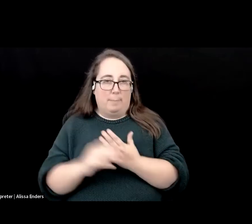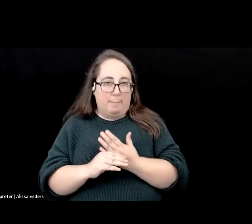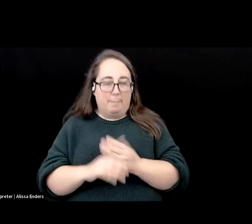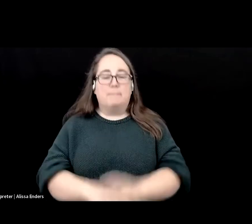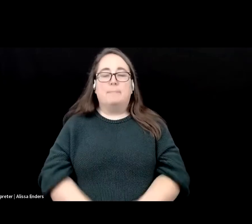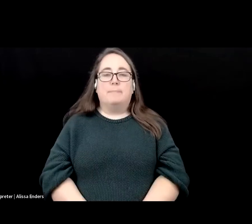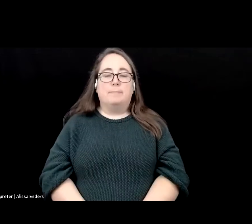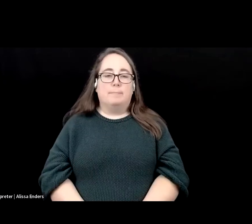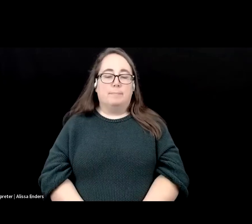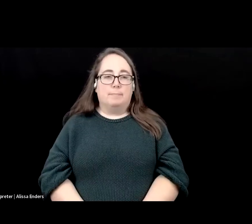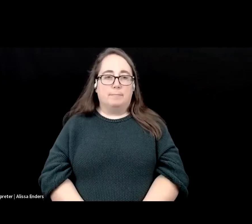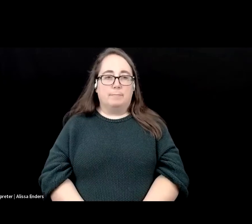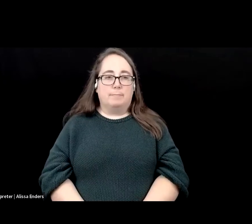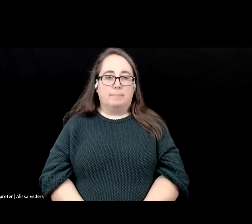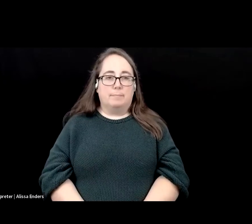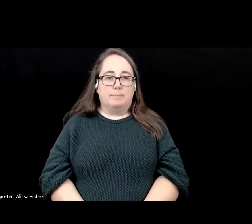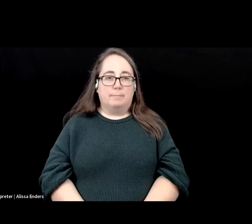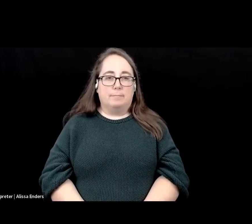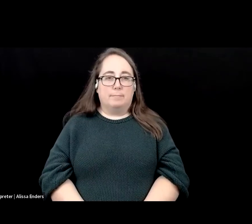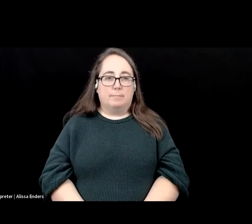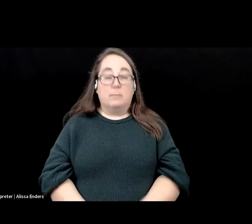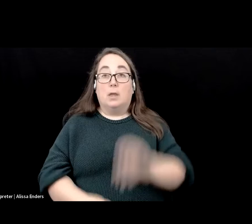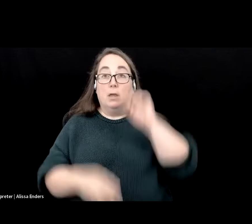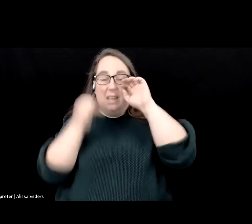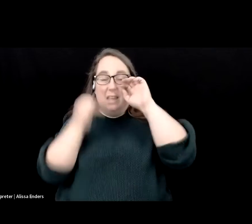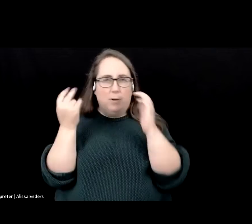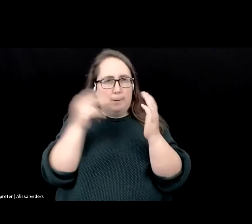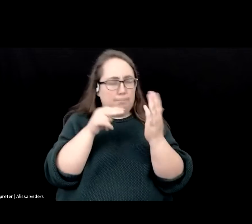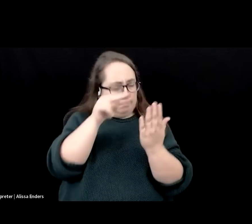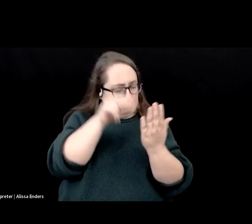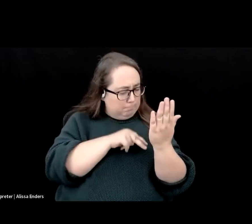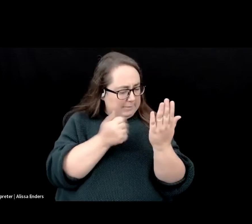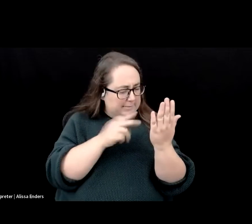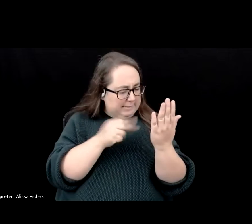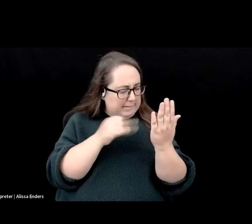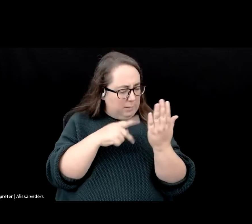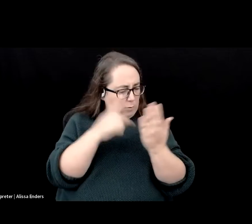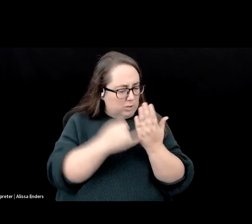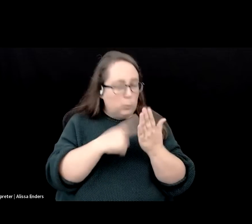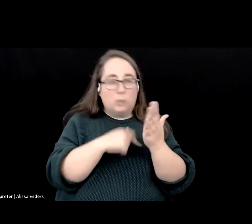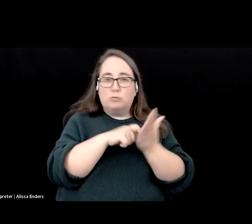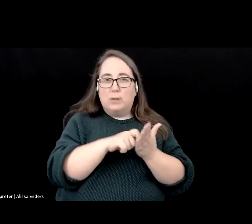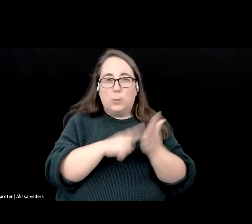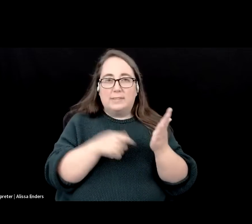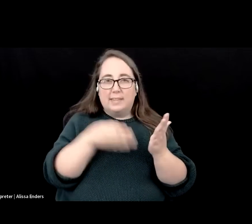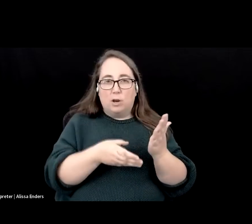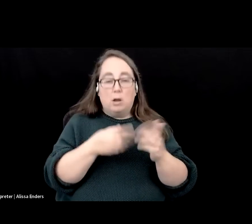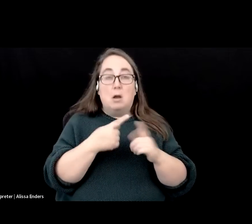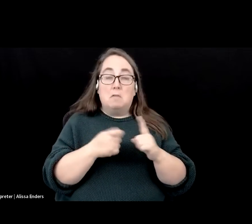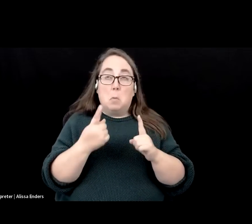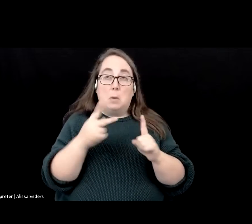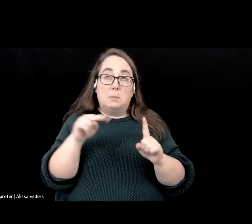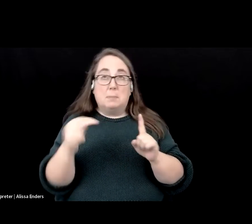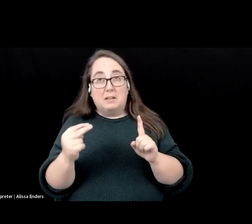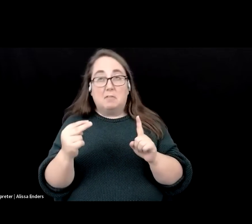if we look at what actually is there in the 1619 project, what was written, from a certain perspective,